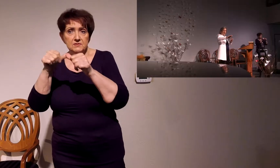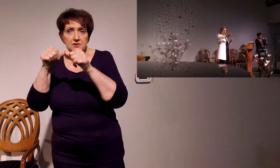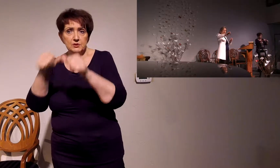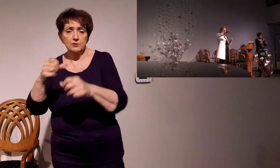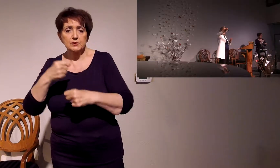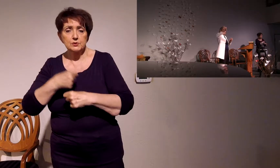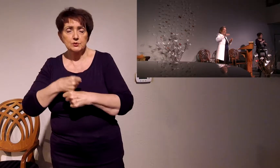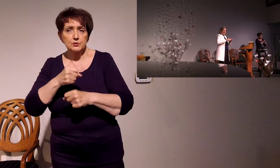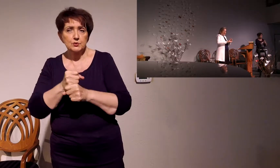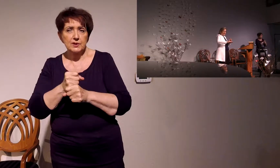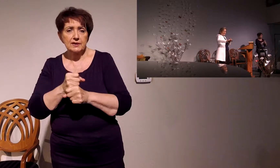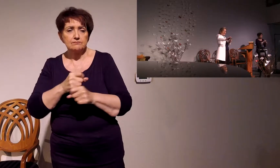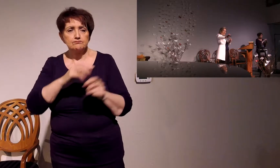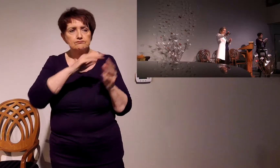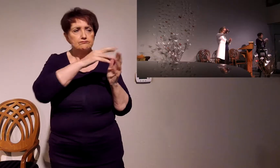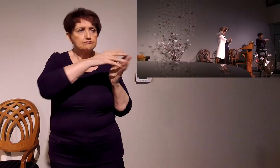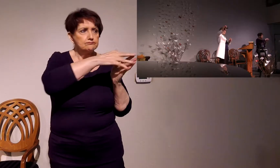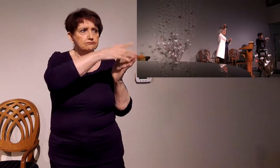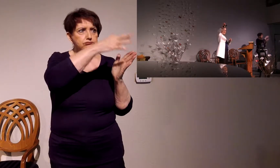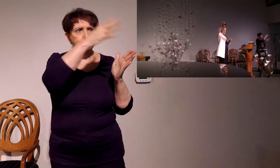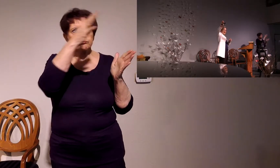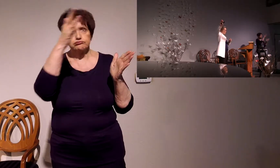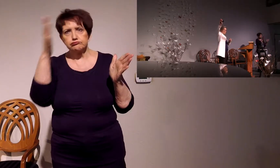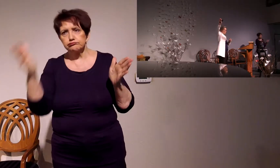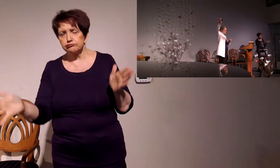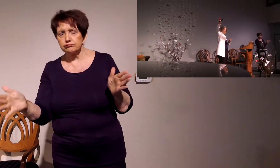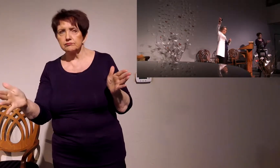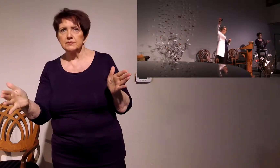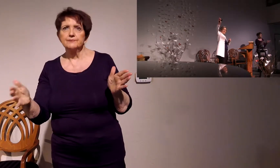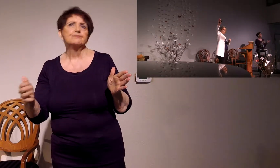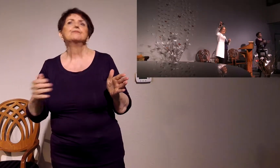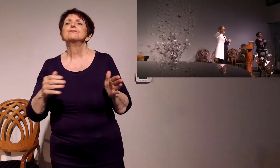create an arc that just keeps going up and up and up.